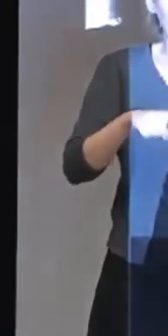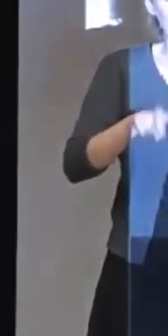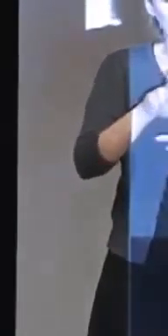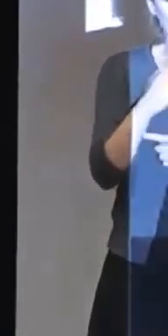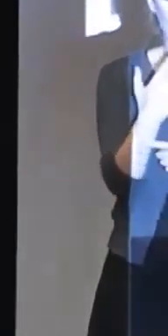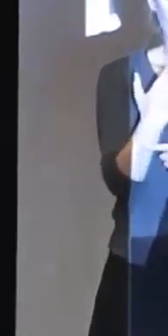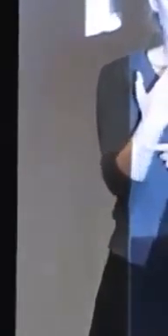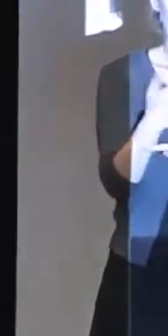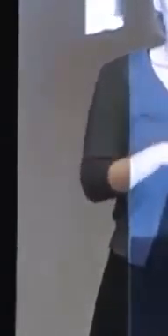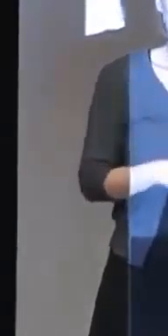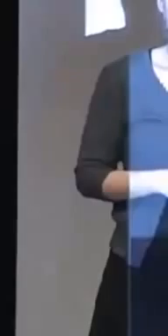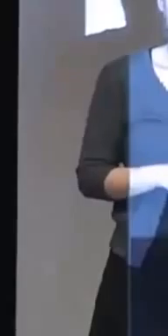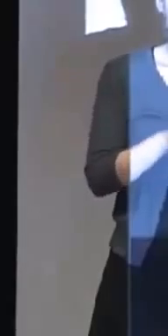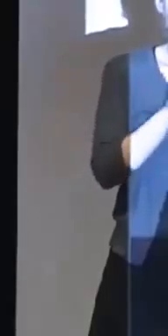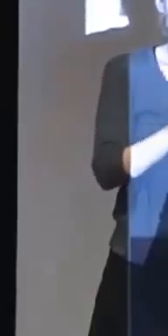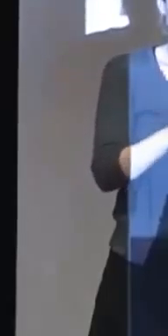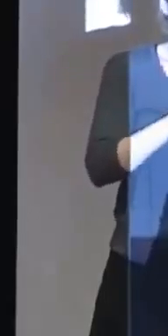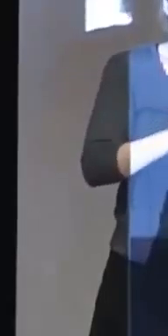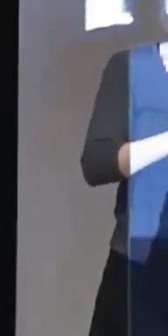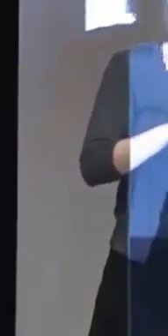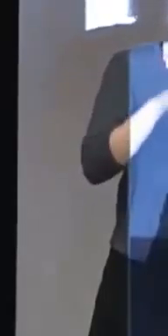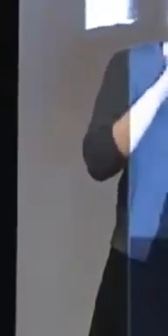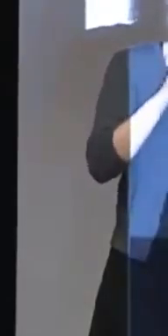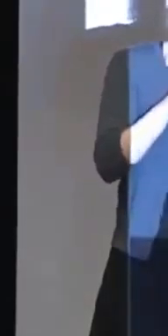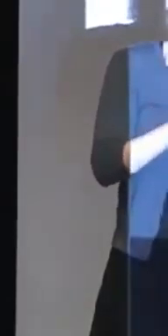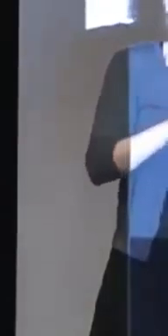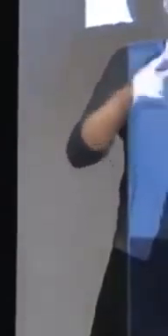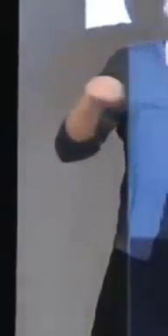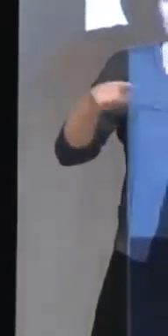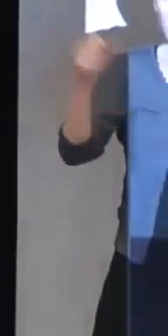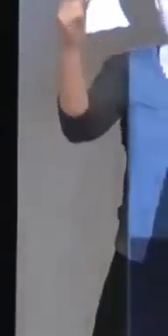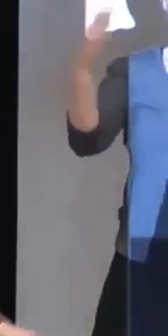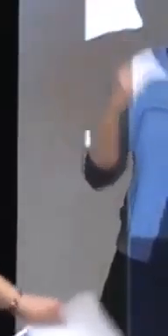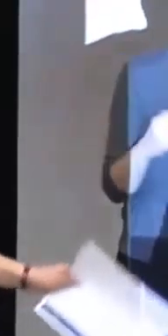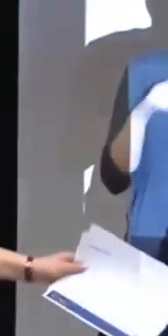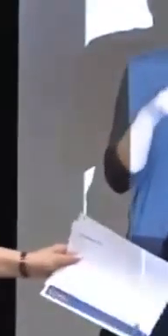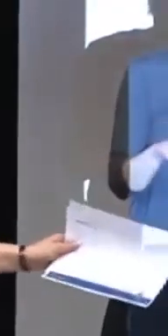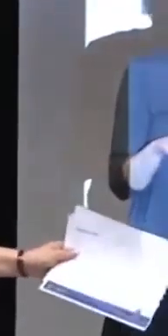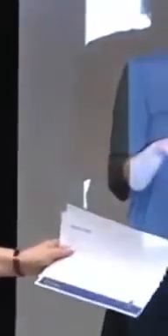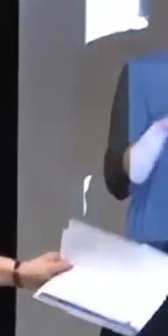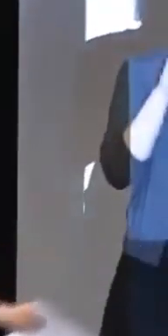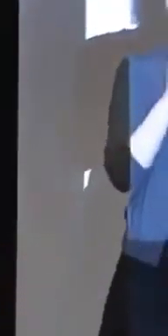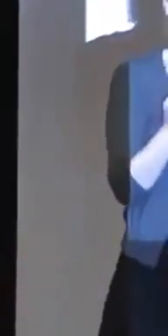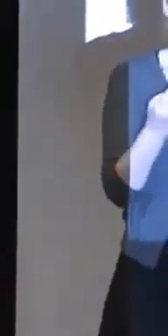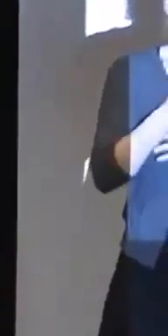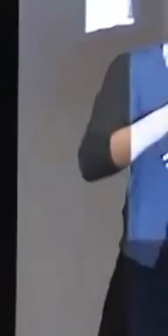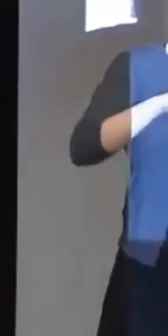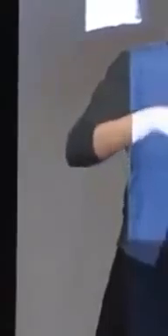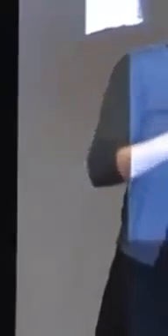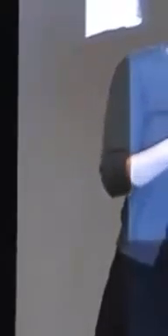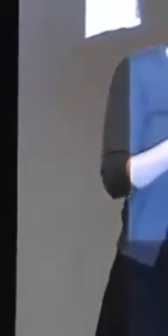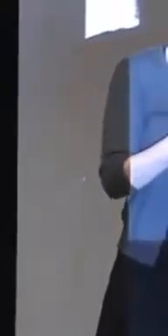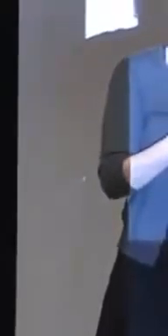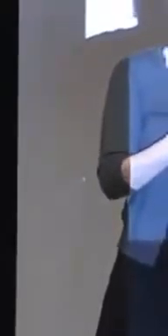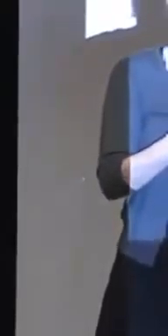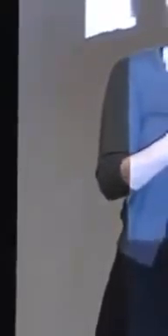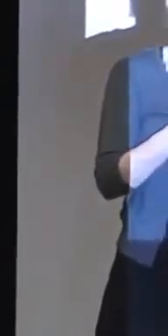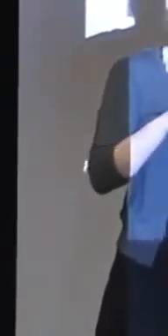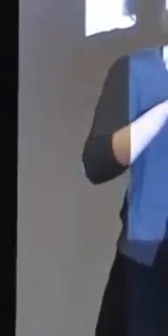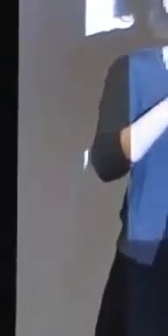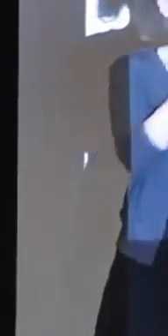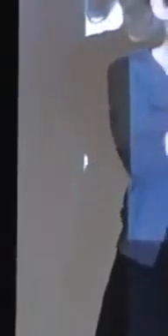2:15. At which time, we're going to ask that folks come back here and review all of the items that are in our newsroom,